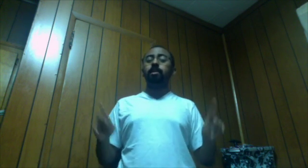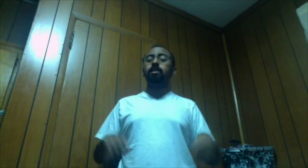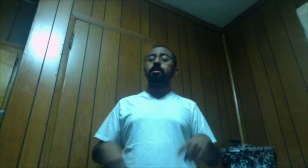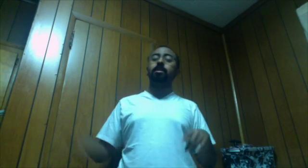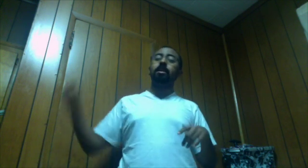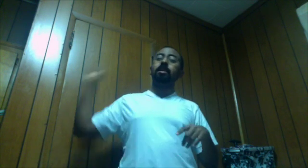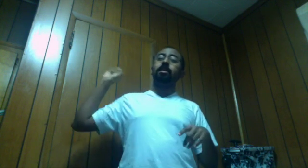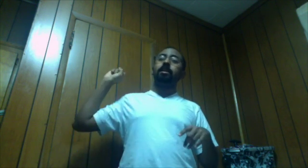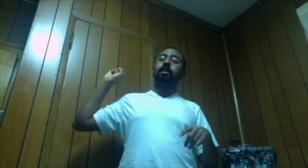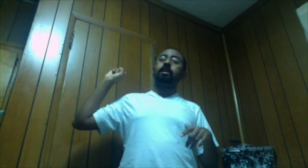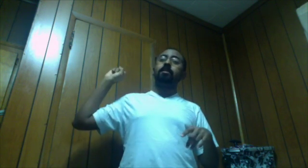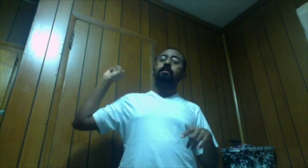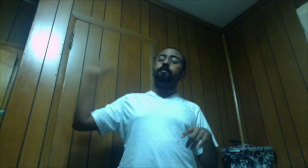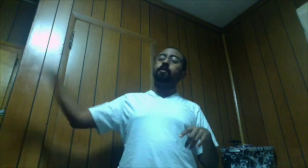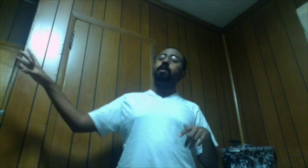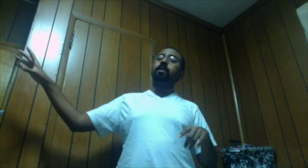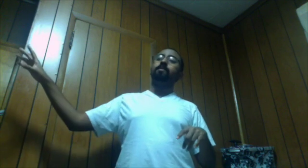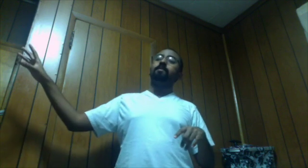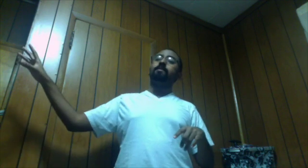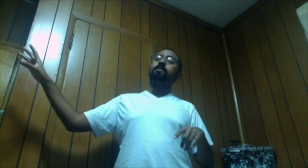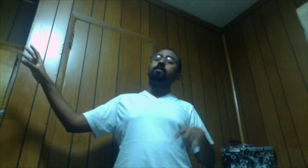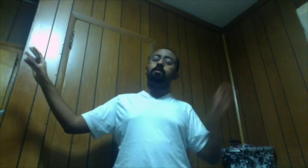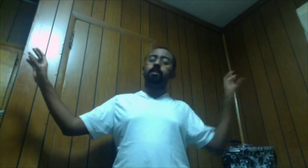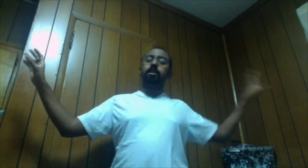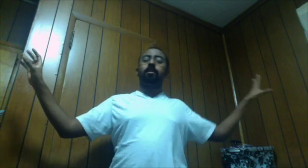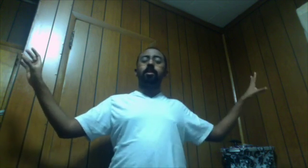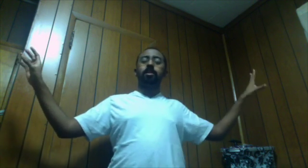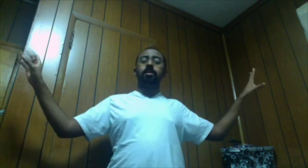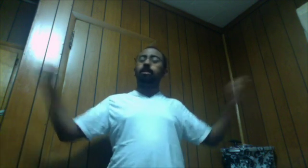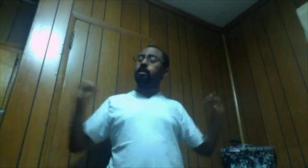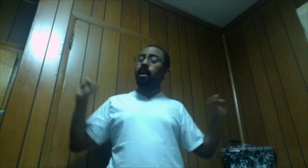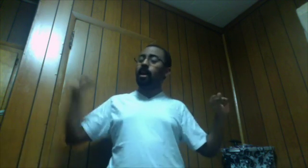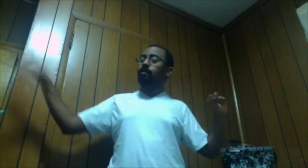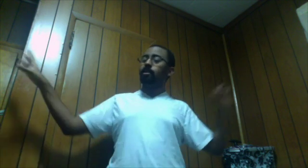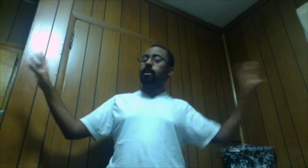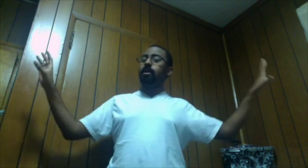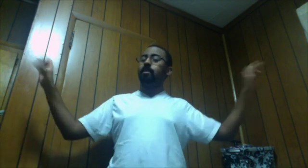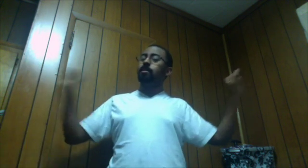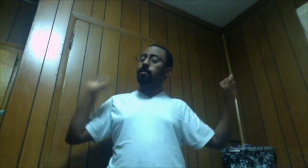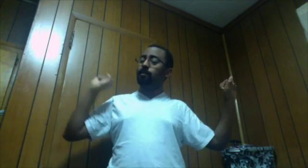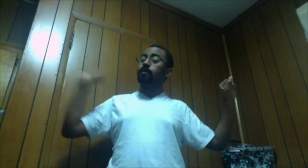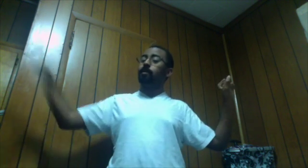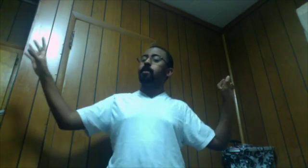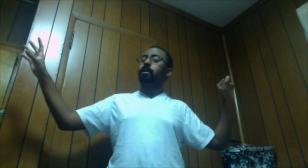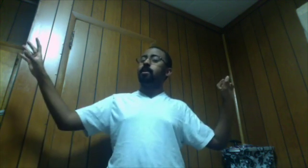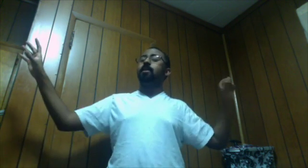places: the void or reincarnation. Not heaven or hell, the void